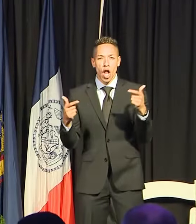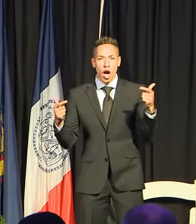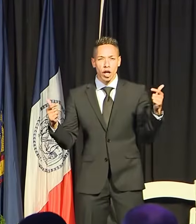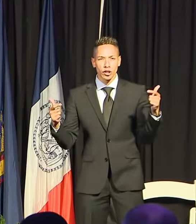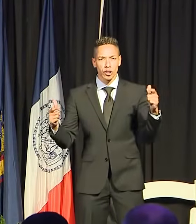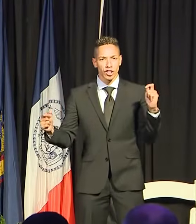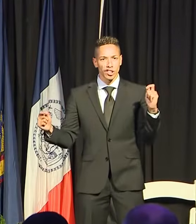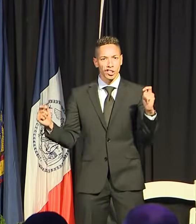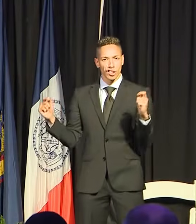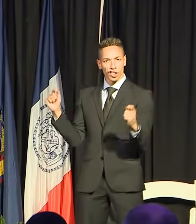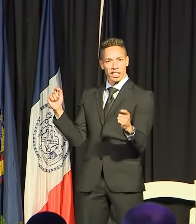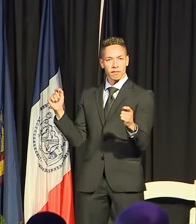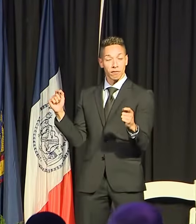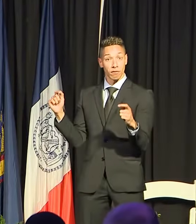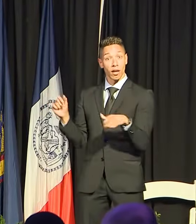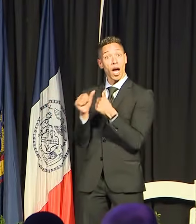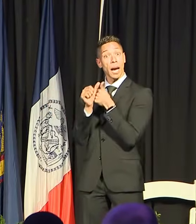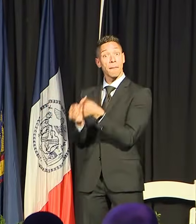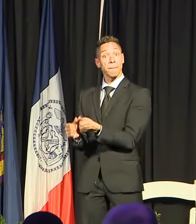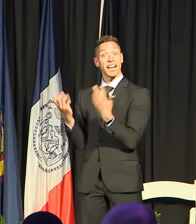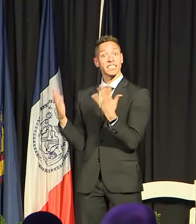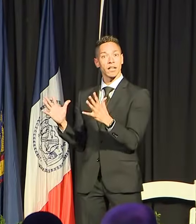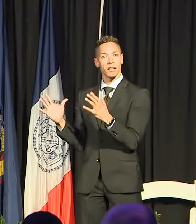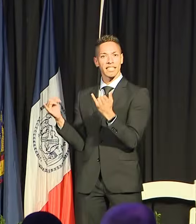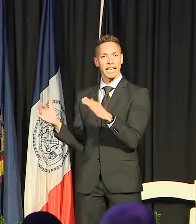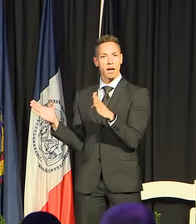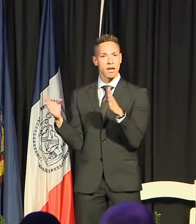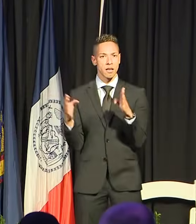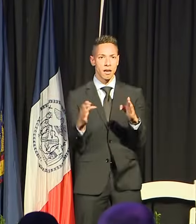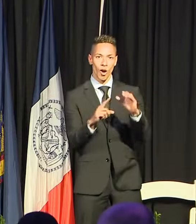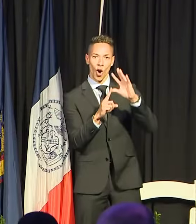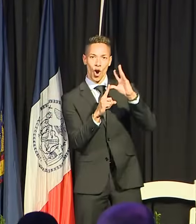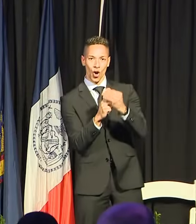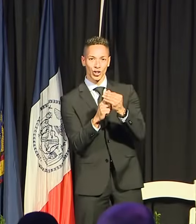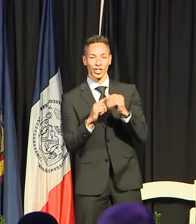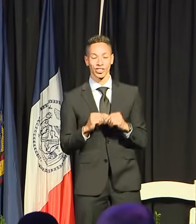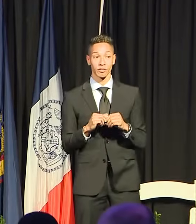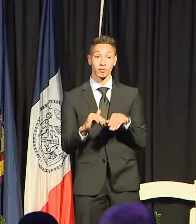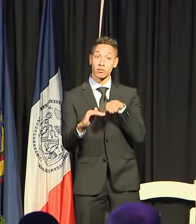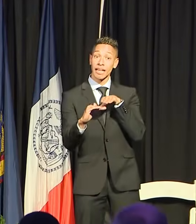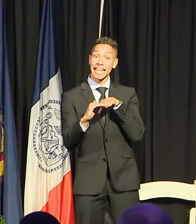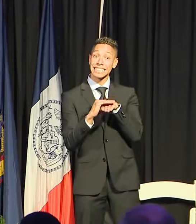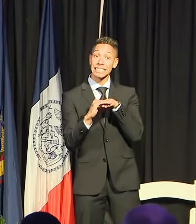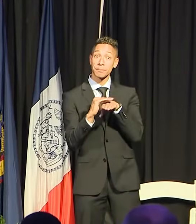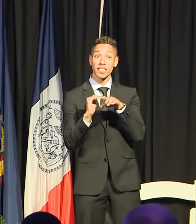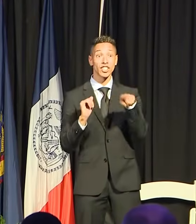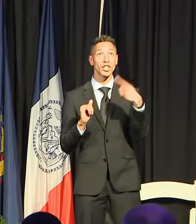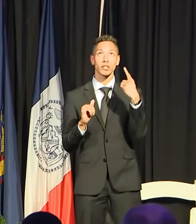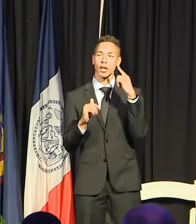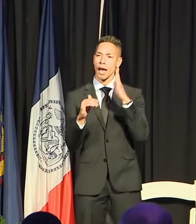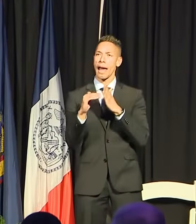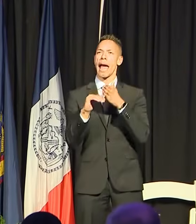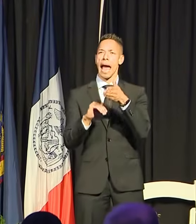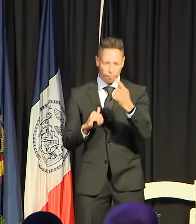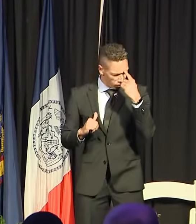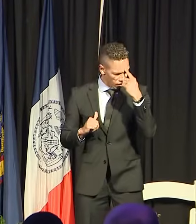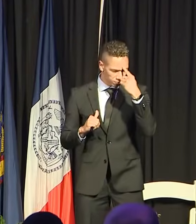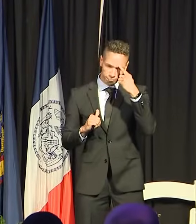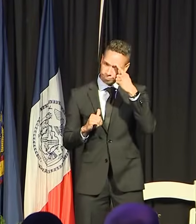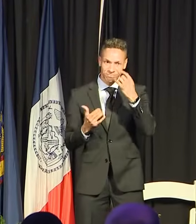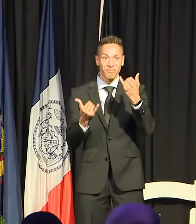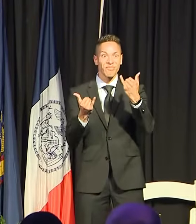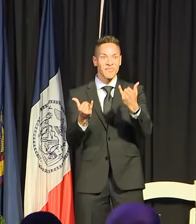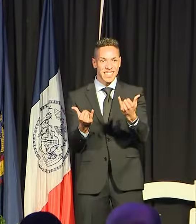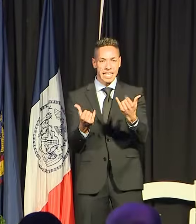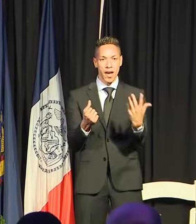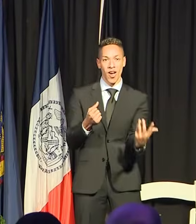shift from compliance to culture. Accessibility is no longer an afterthought in New York City. It is